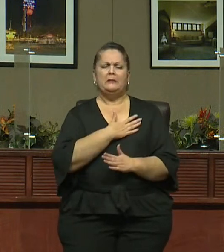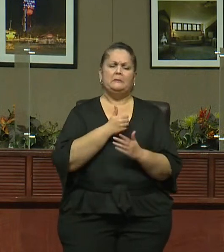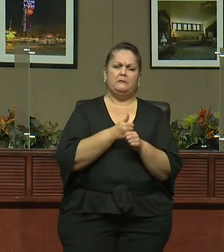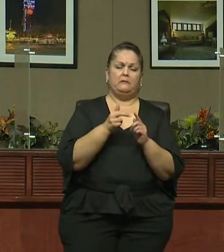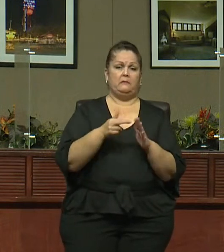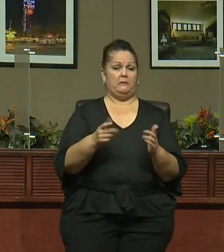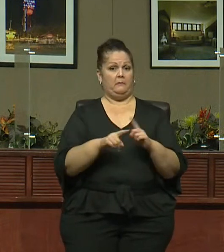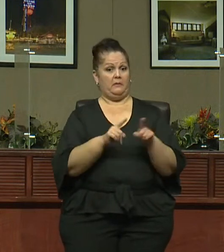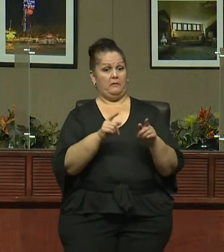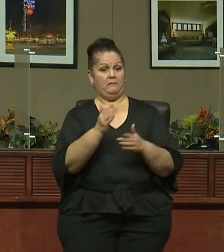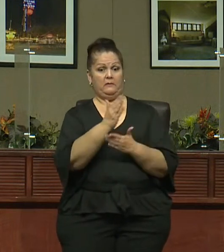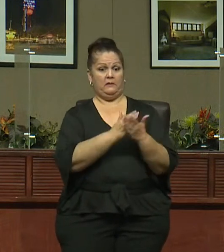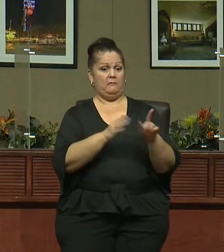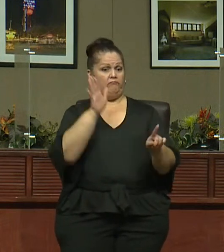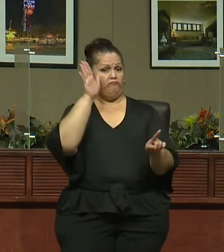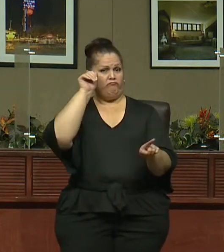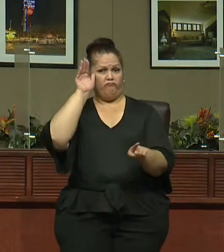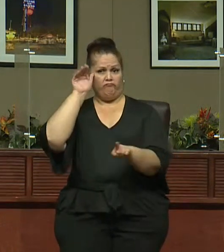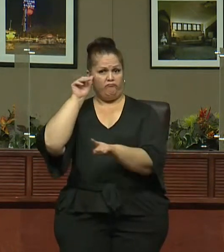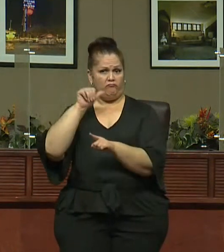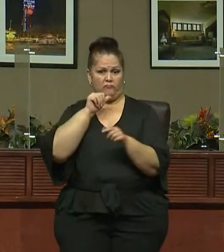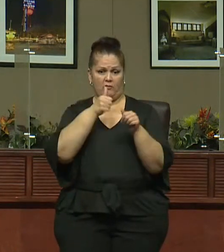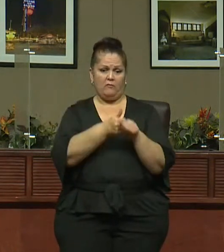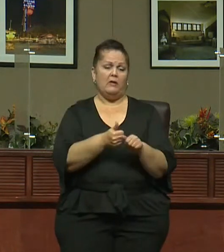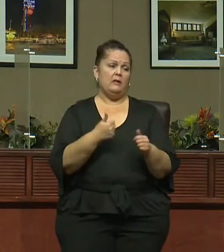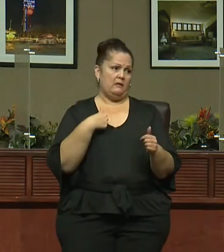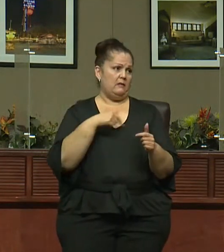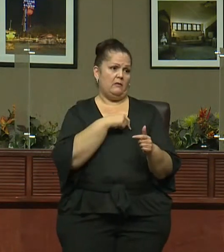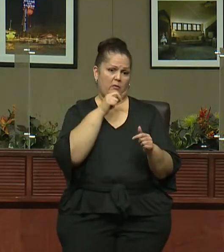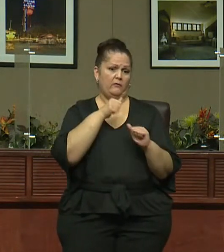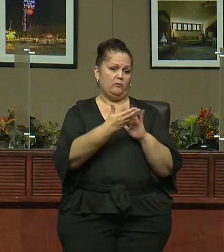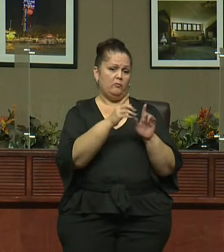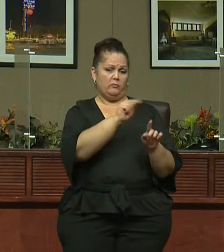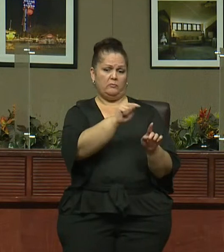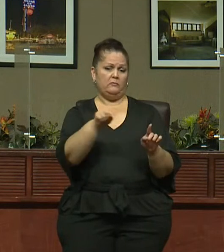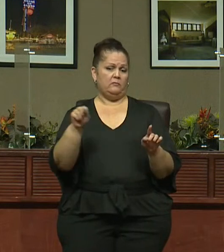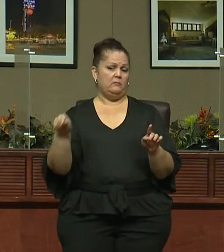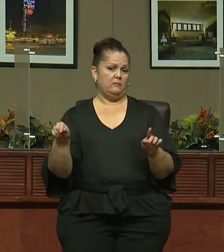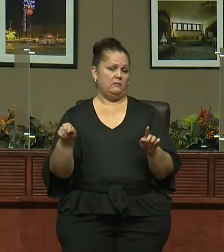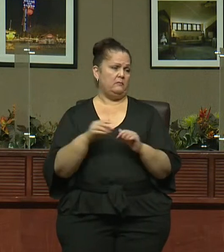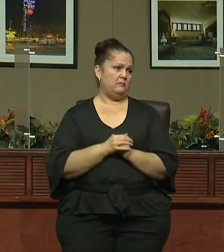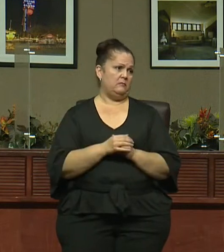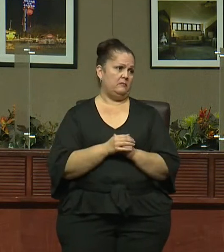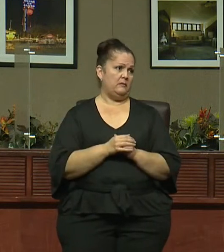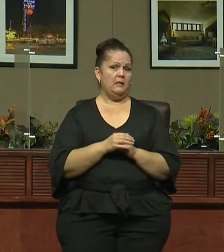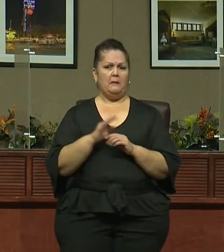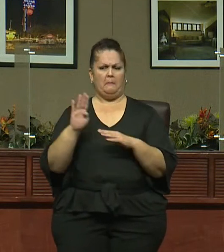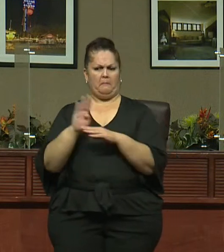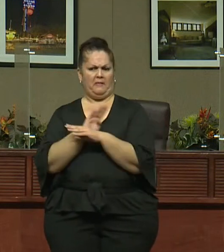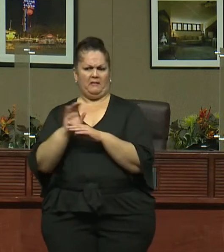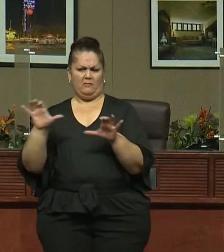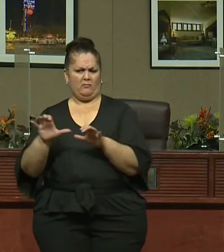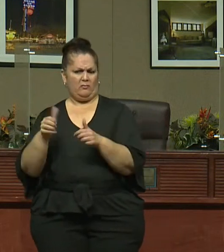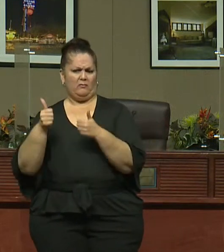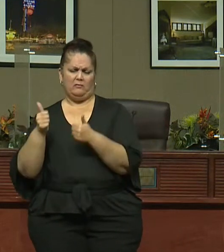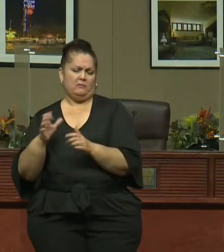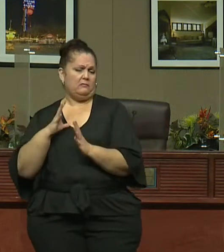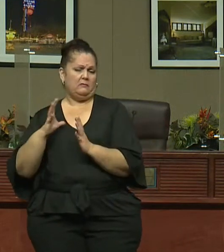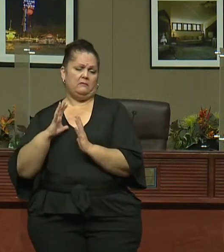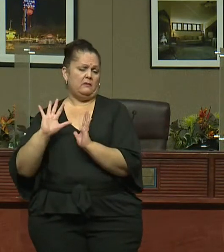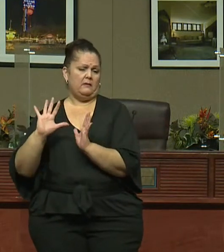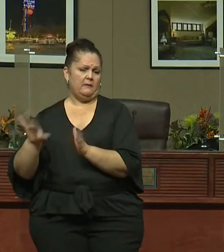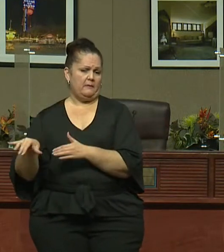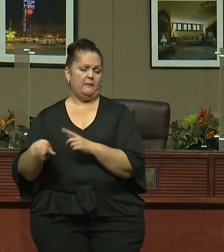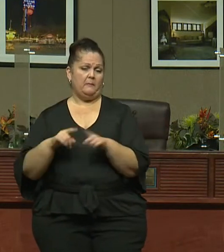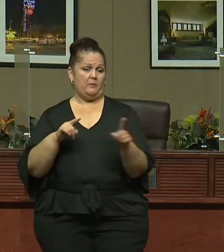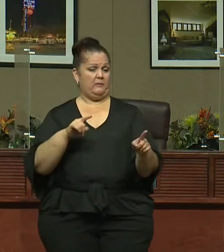bad actors, that's who we'll be targeting. It won't be the businesses who are cooperating and who are compliant. It'll